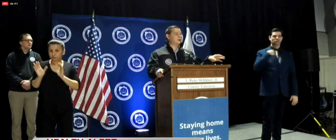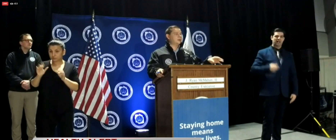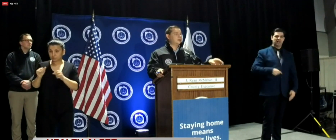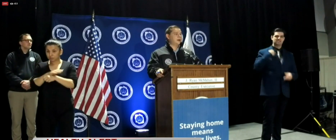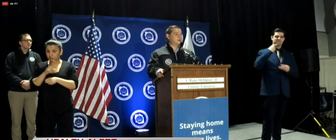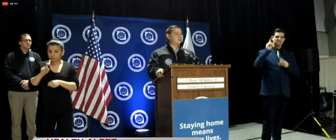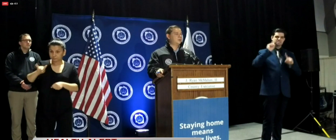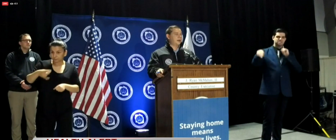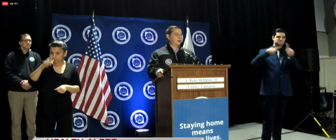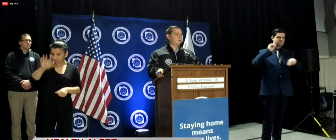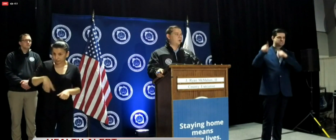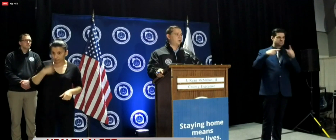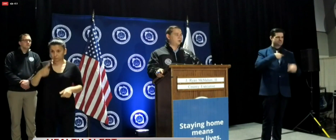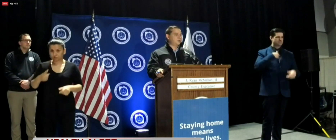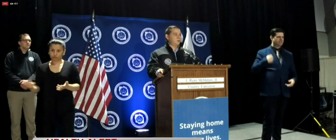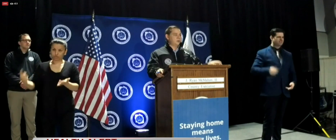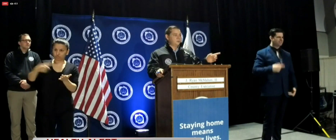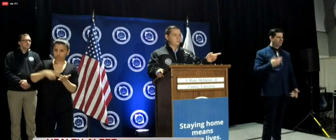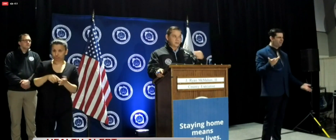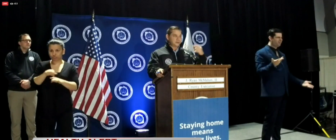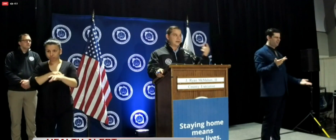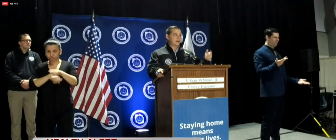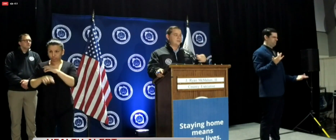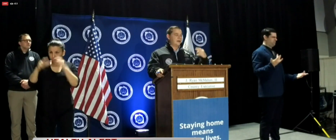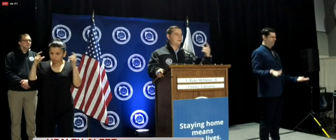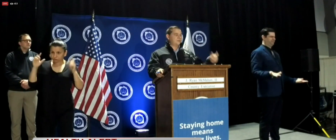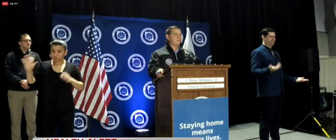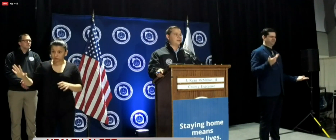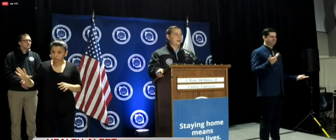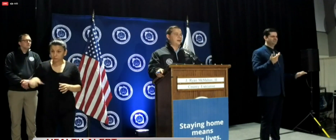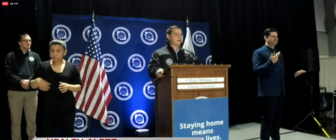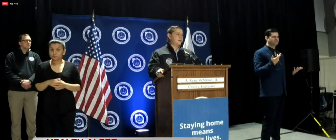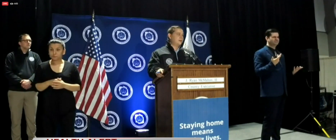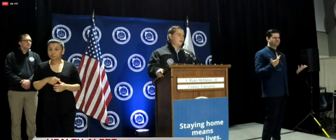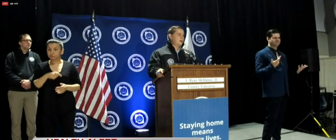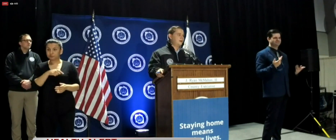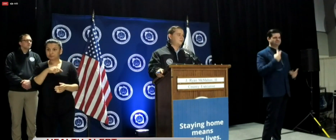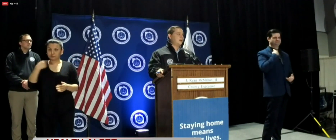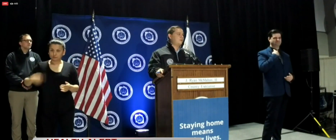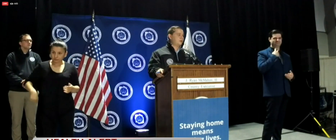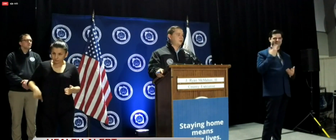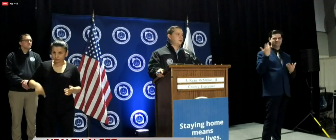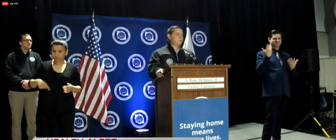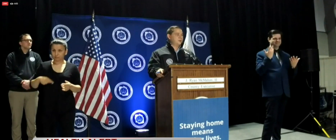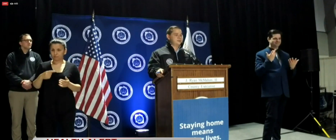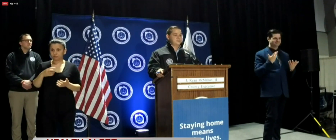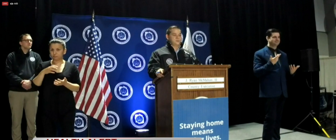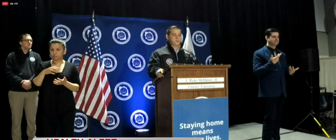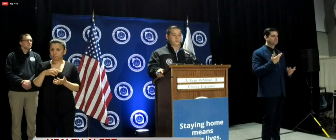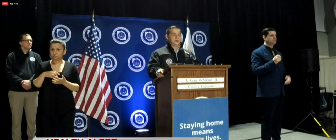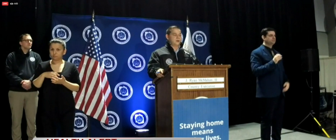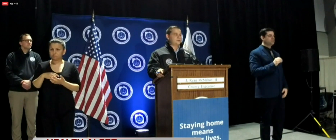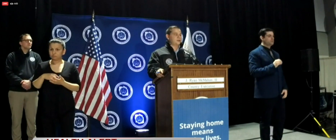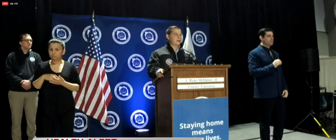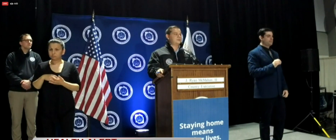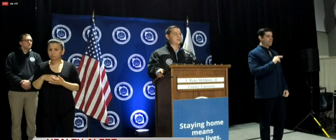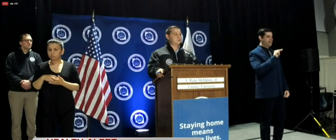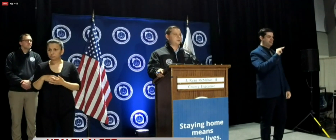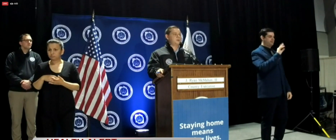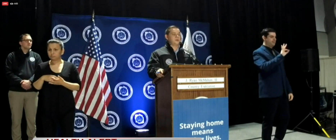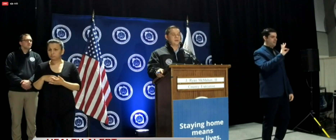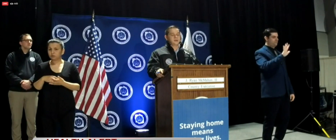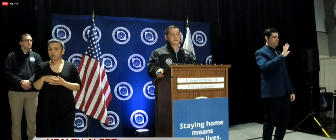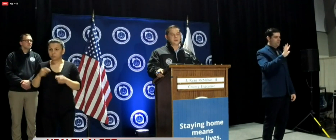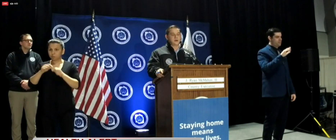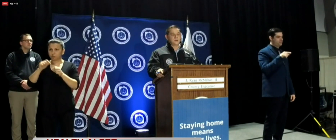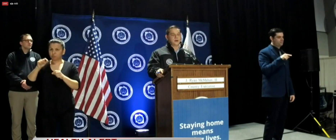idea to do that anymore. We're going to be using these N95s every day forever, because we always are going to have sick